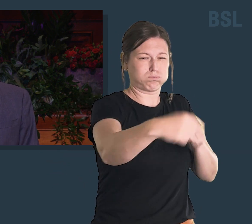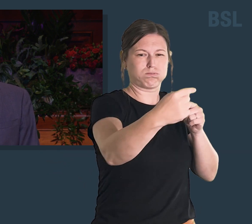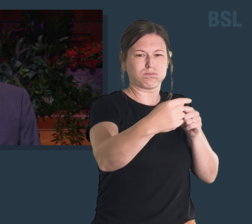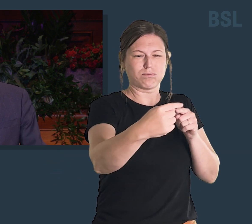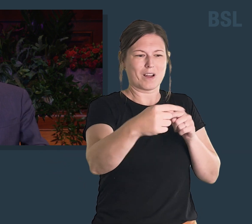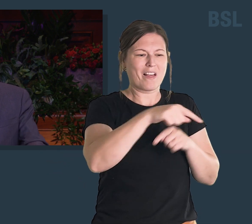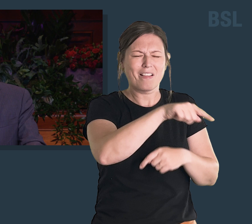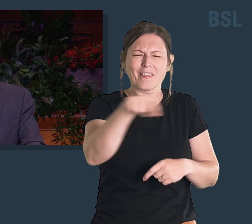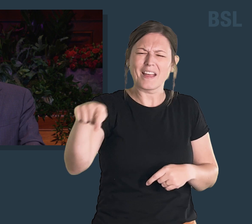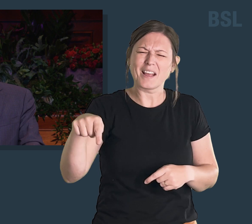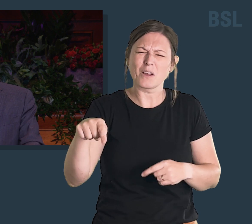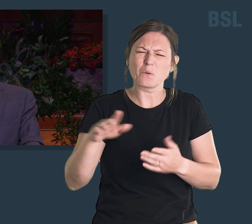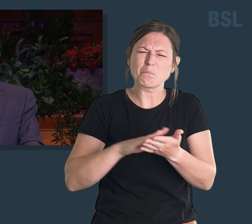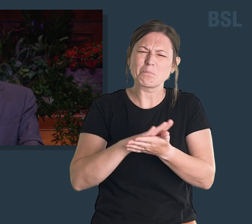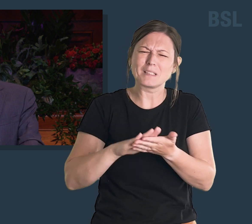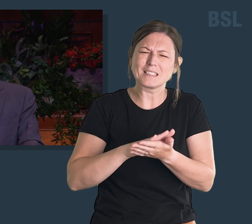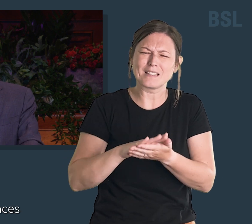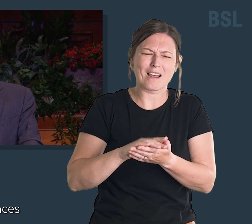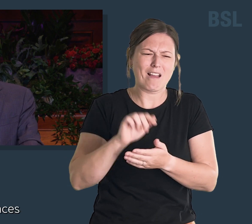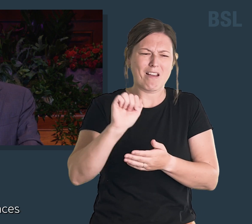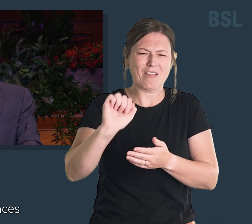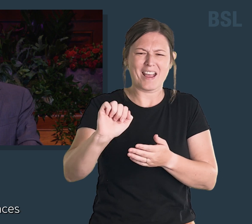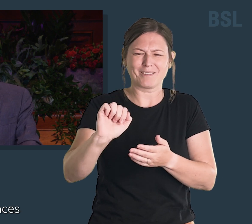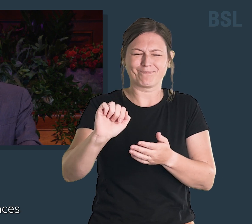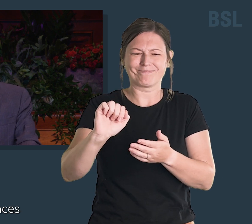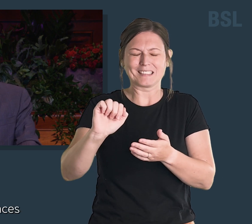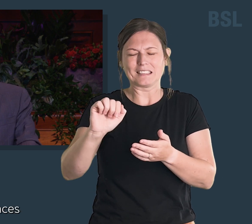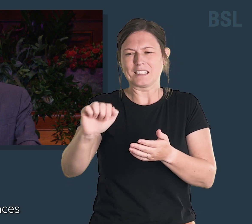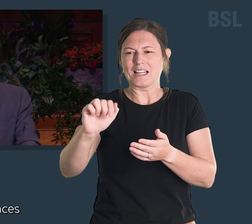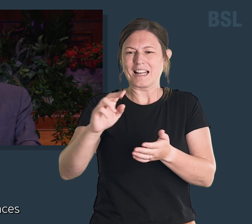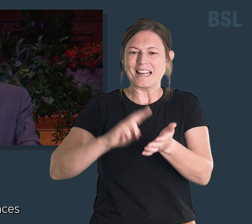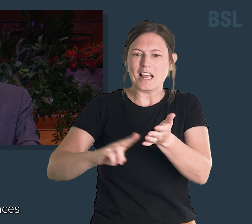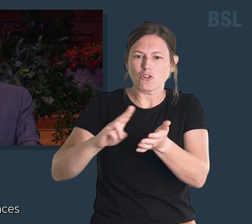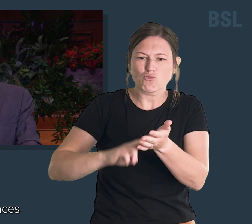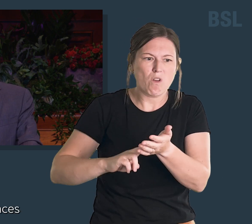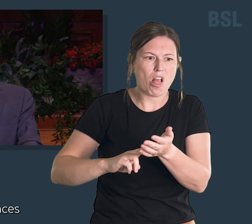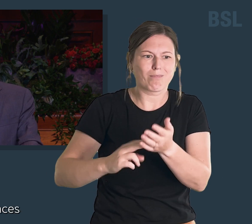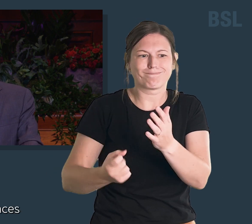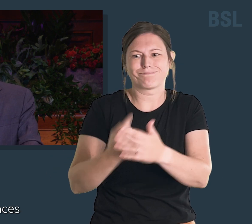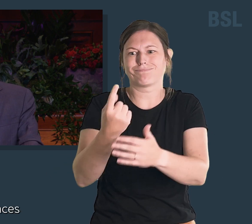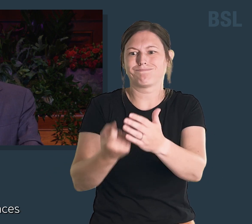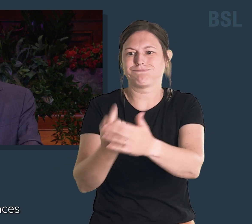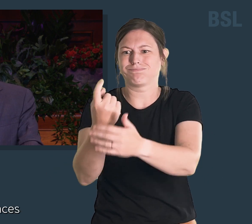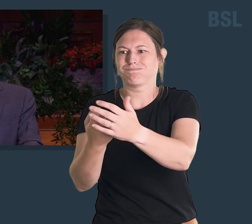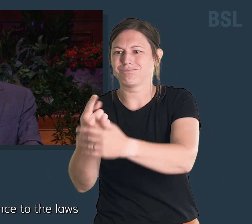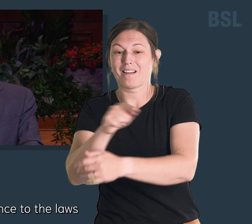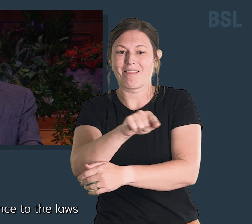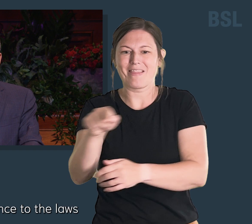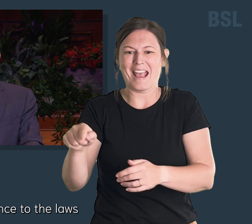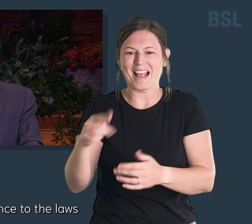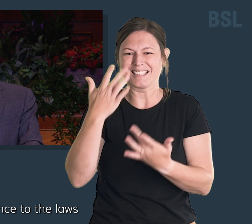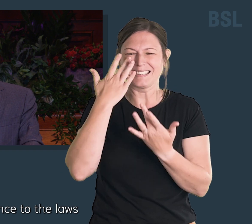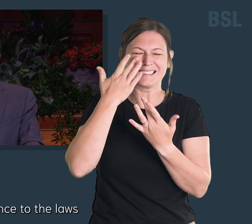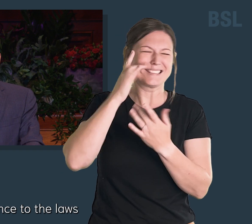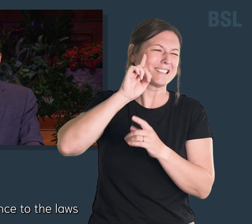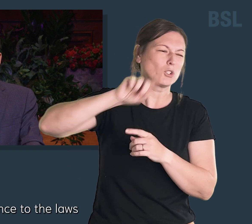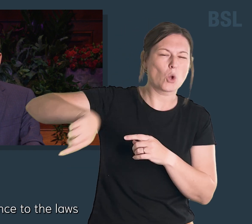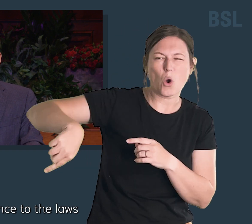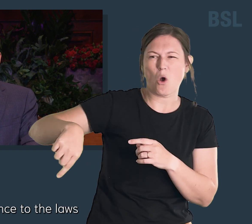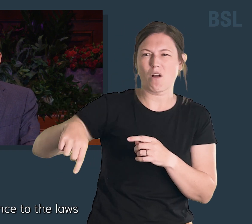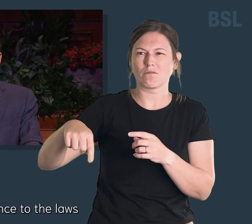Wrath in this context may be understood as the natural consequences of widespread